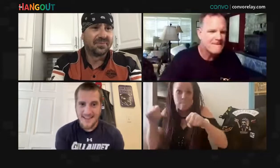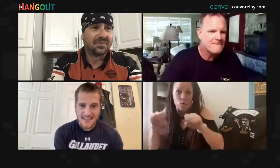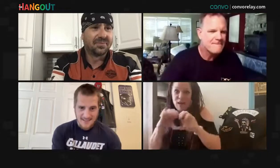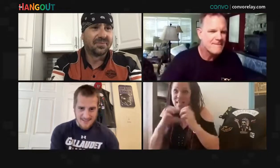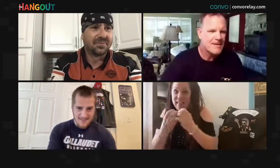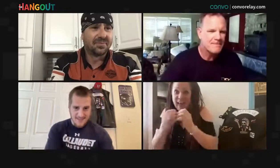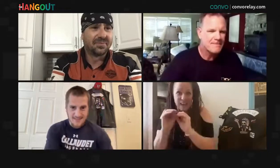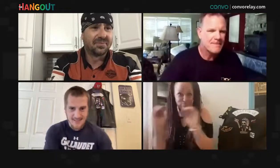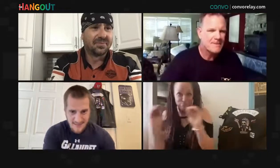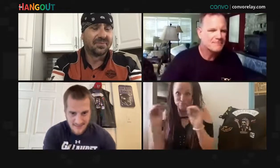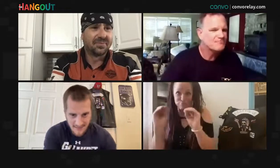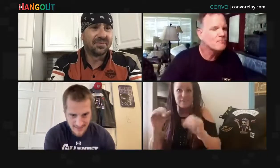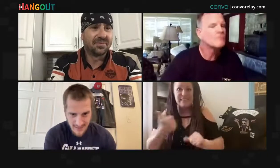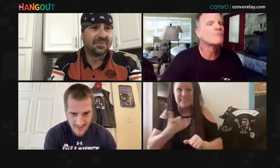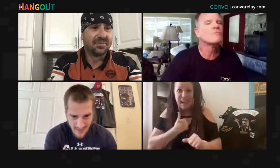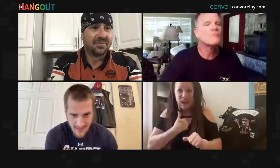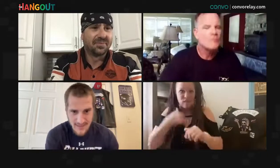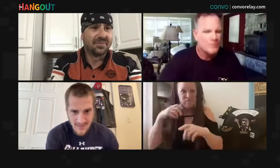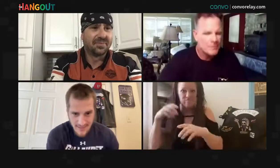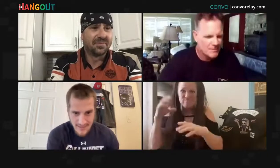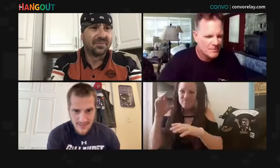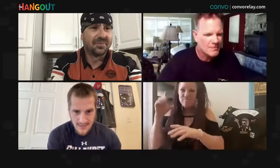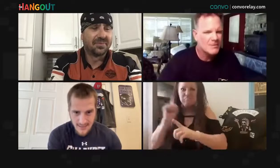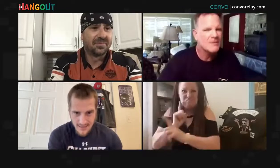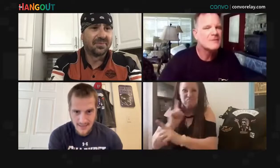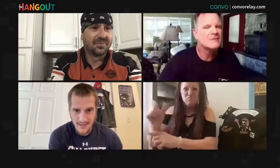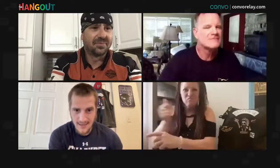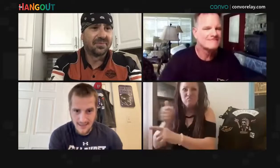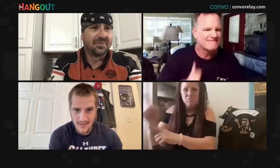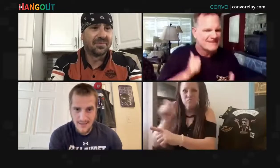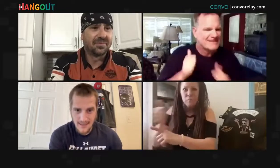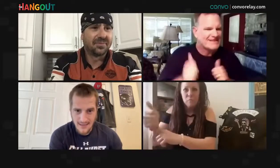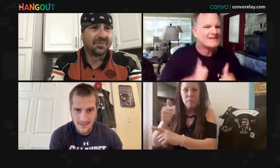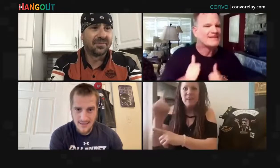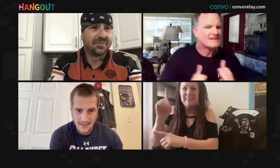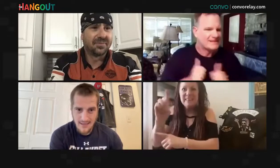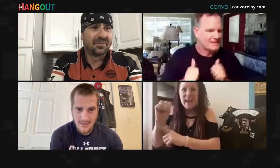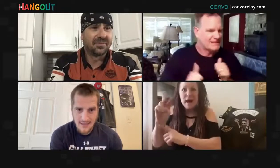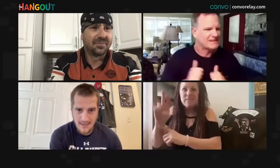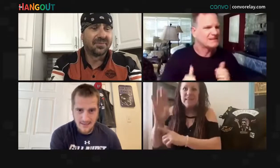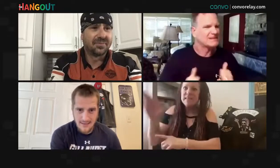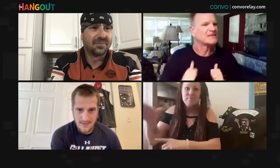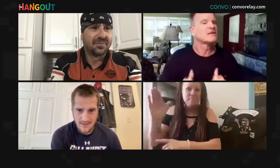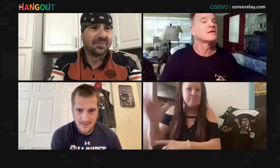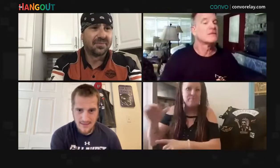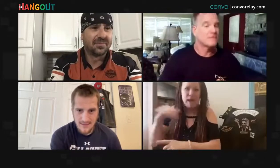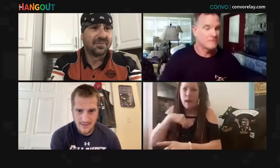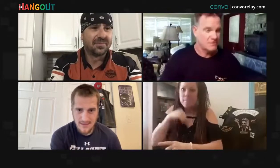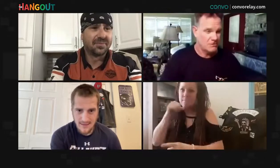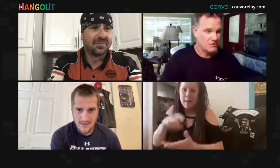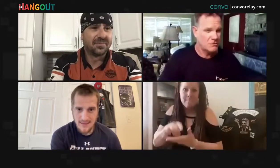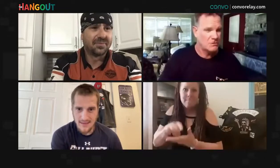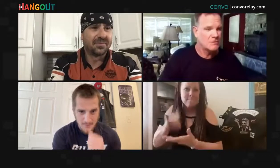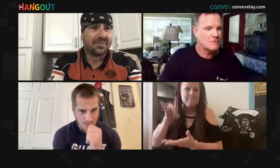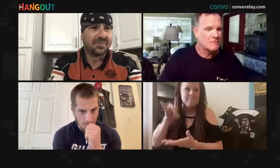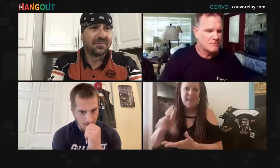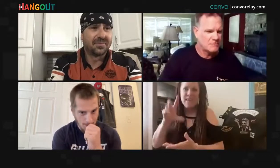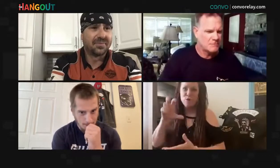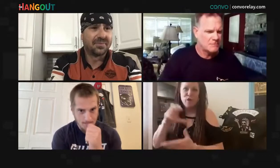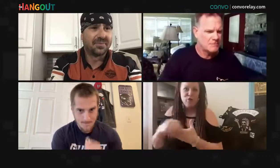year. So I didn't take any motorcycle classes or at all. I was self-taught and I kept going to the DMV and I said,